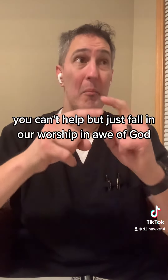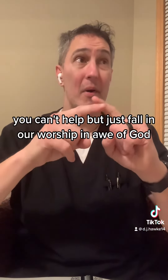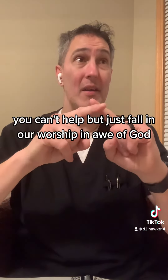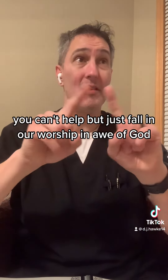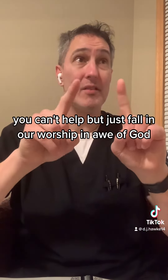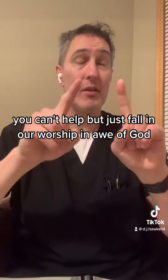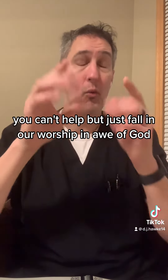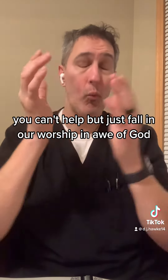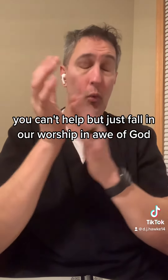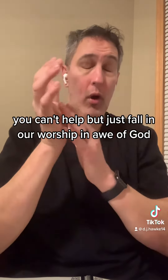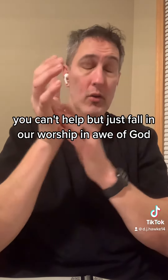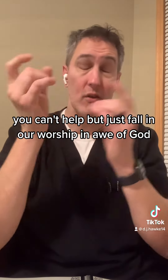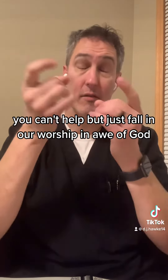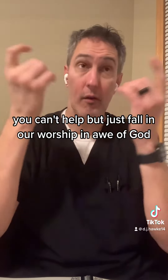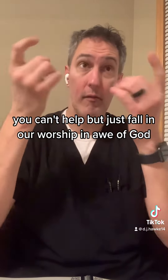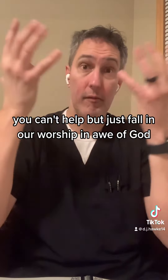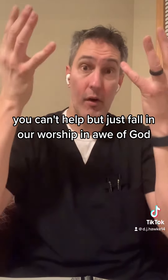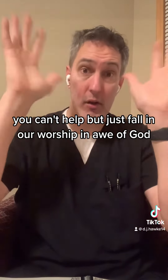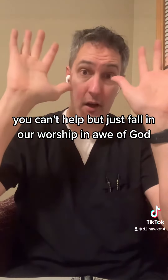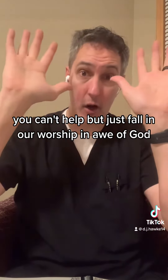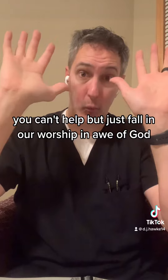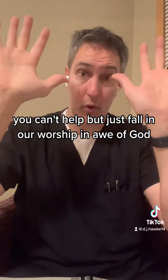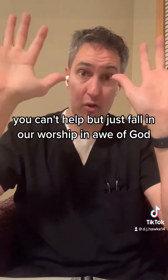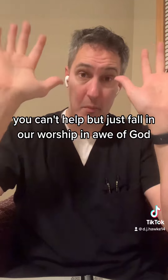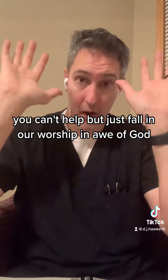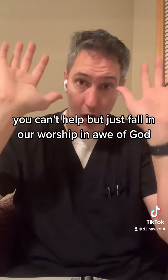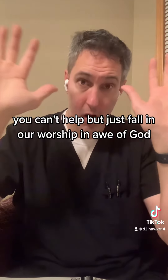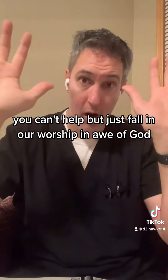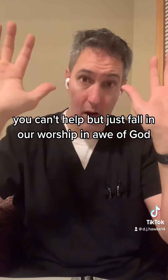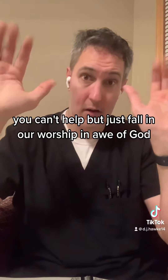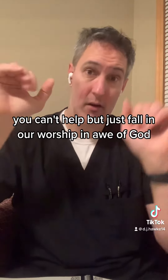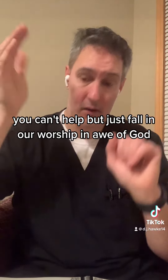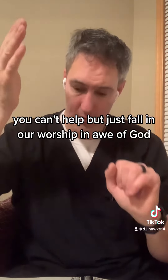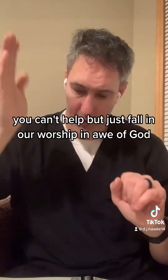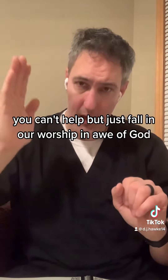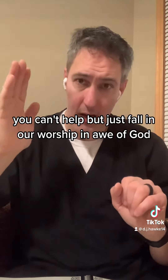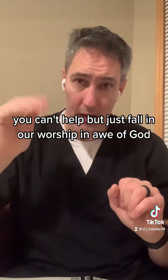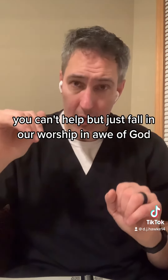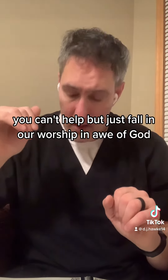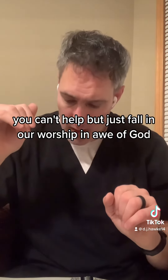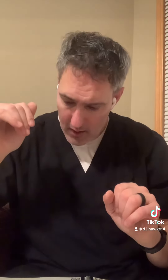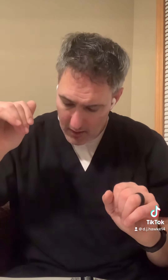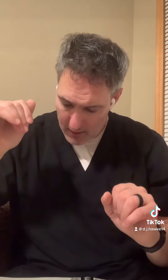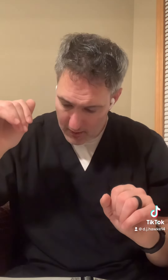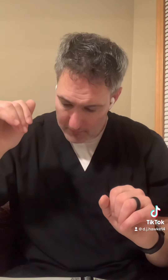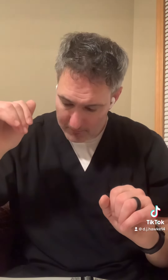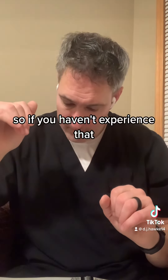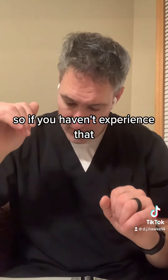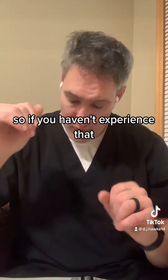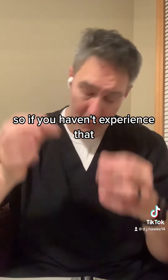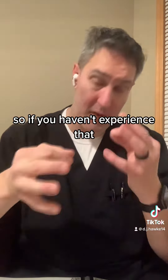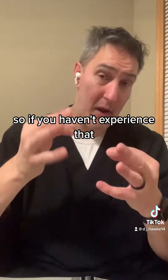but just fall in utter worship and awe of God. So if you